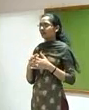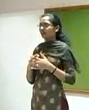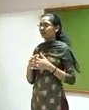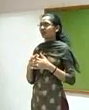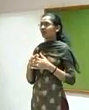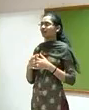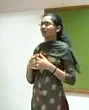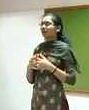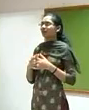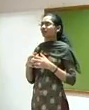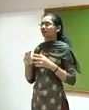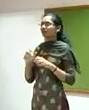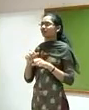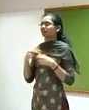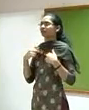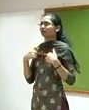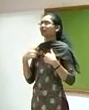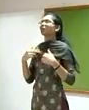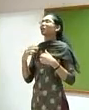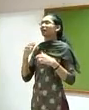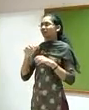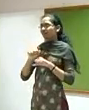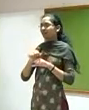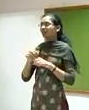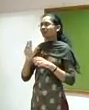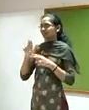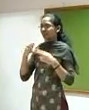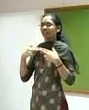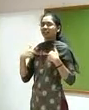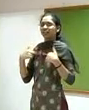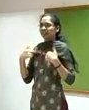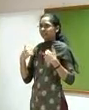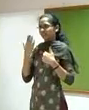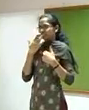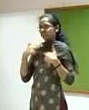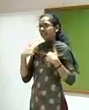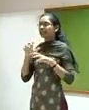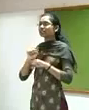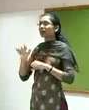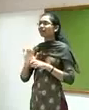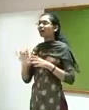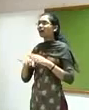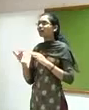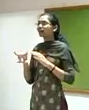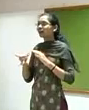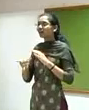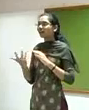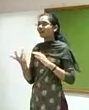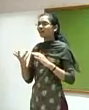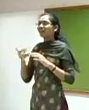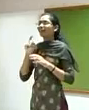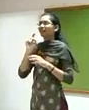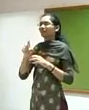Without a legal toehold, the court will throw you out of straight away. I am saying is that the definition of person with disability in the